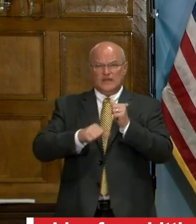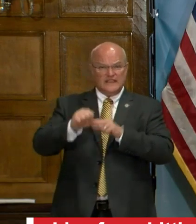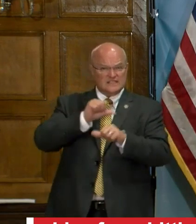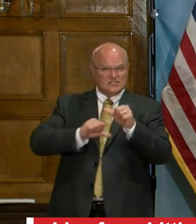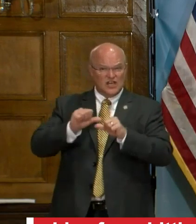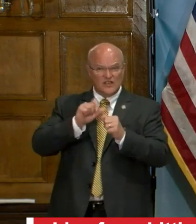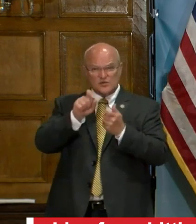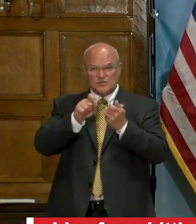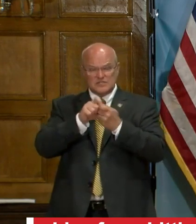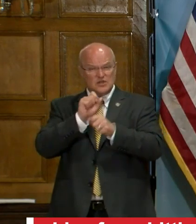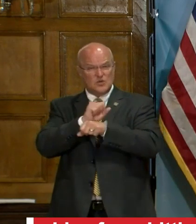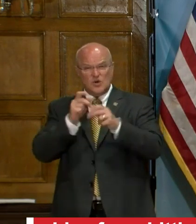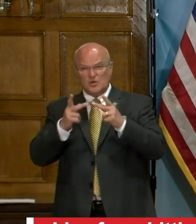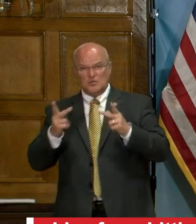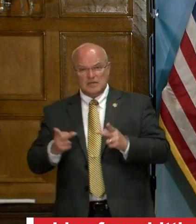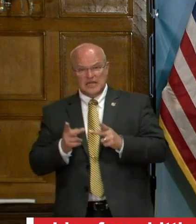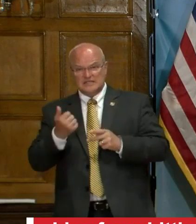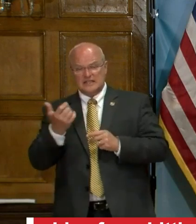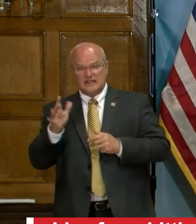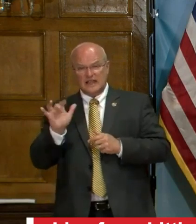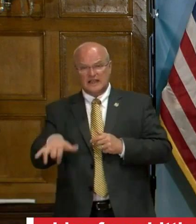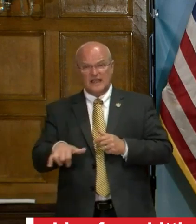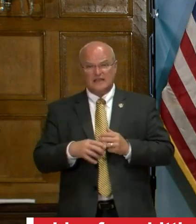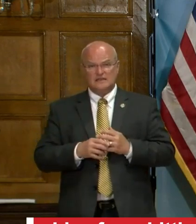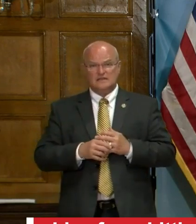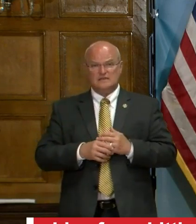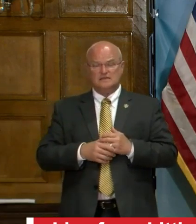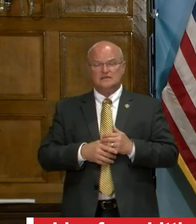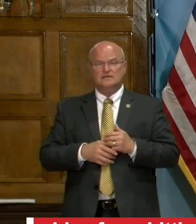other or a particular workplace or anything like that?